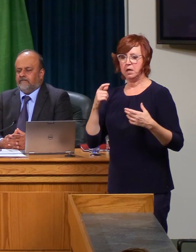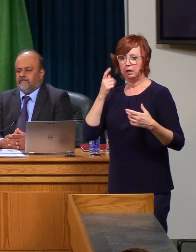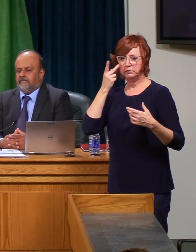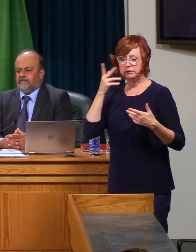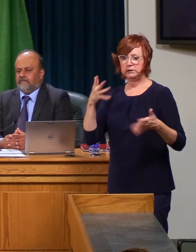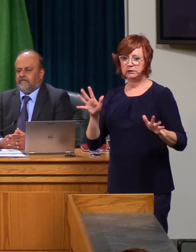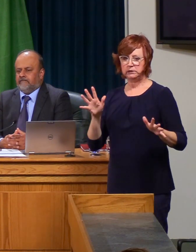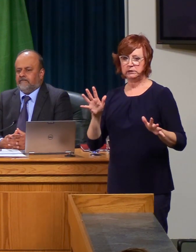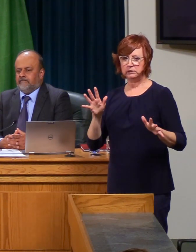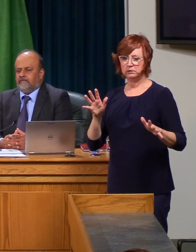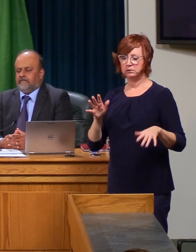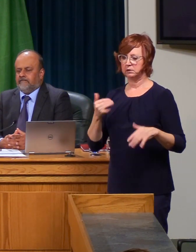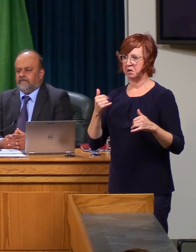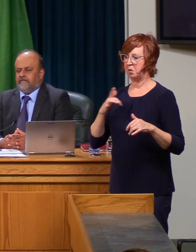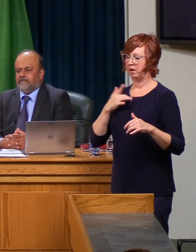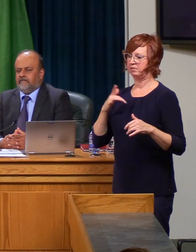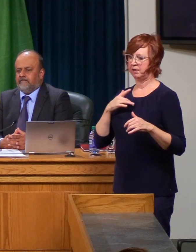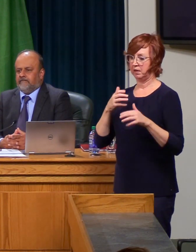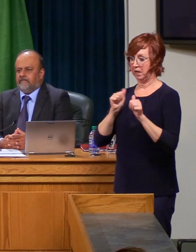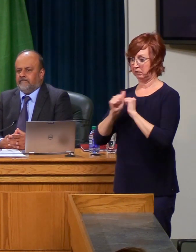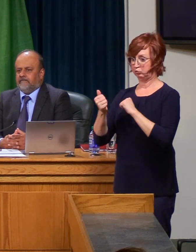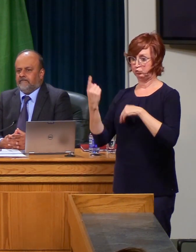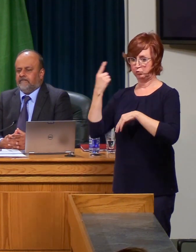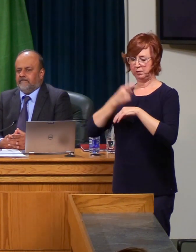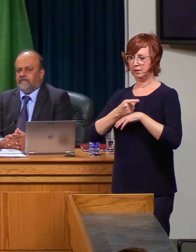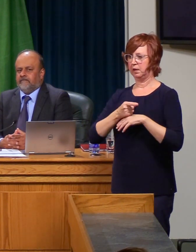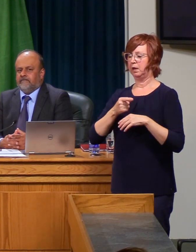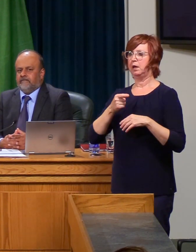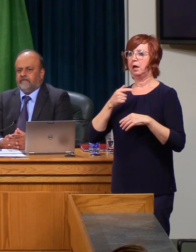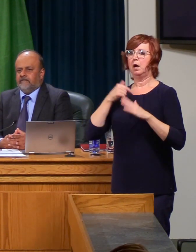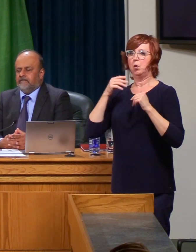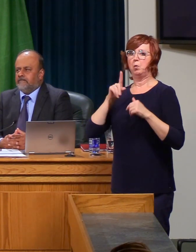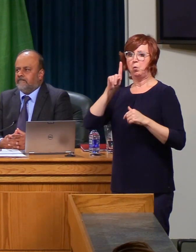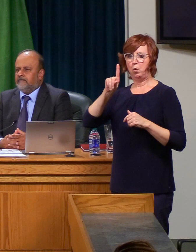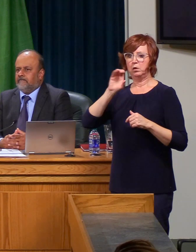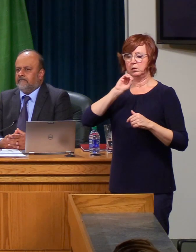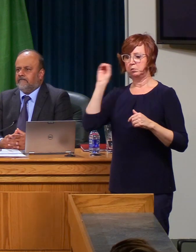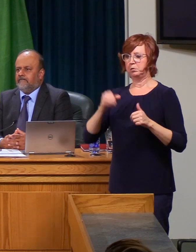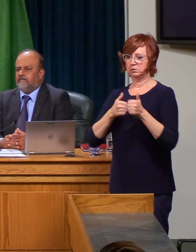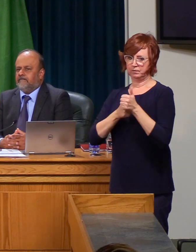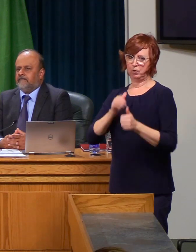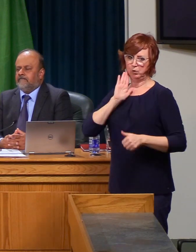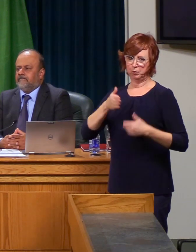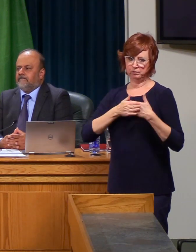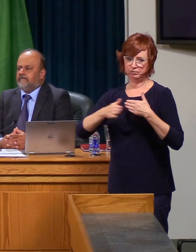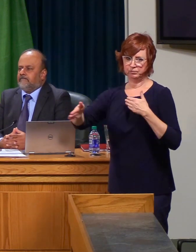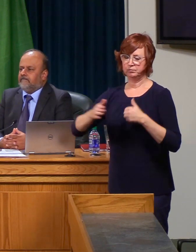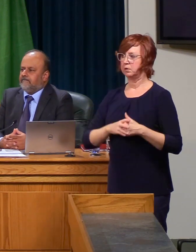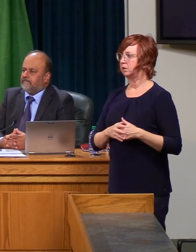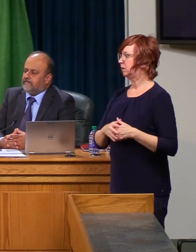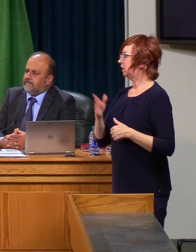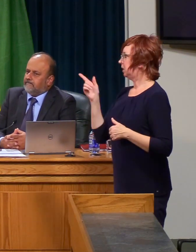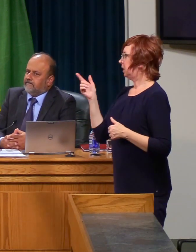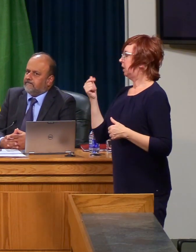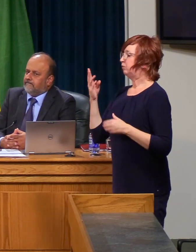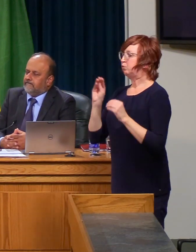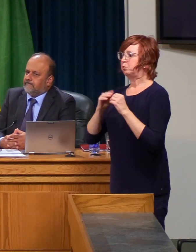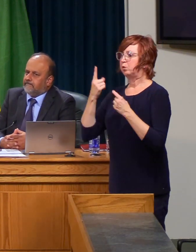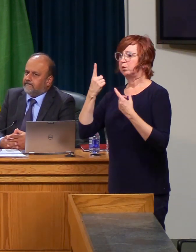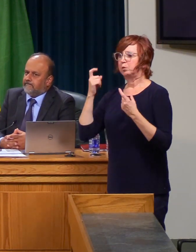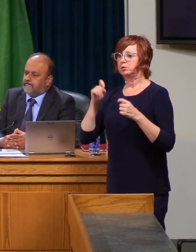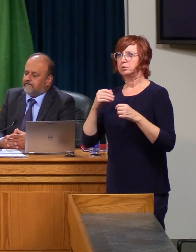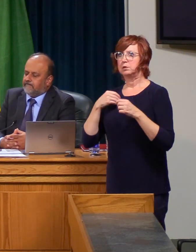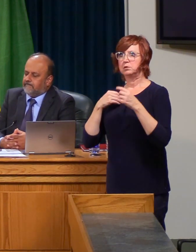announcement, that we will have virtually 100% compliance. It's my true hope. We've got time for a few more questions. Going to go to the phone lines for one